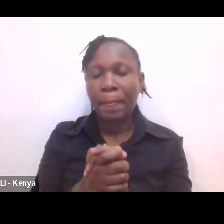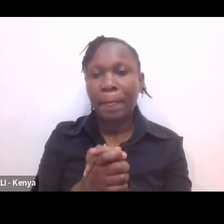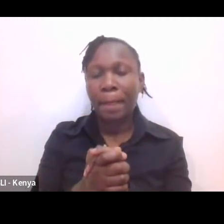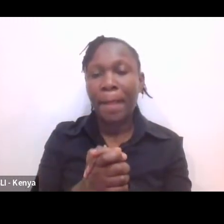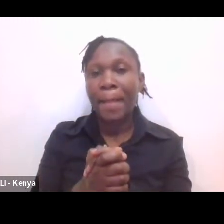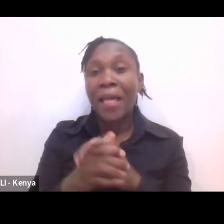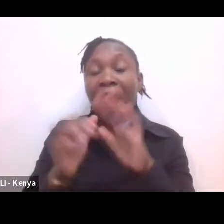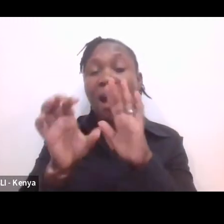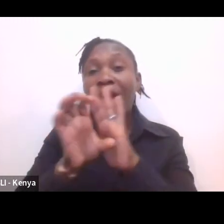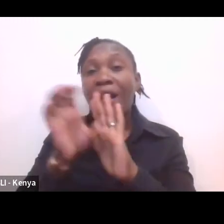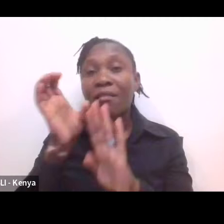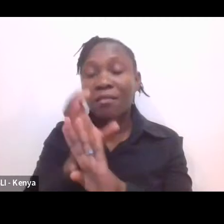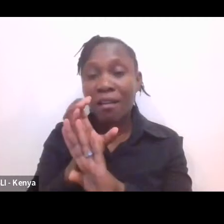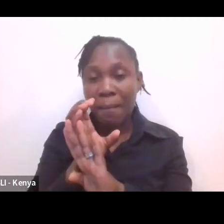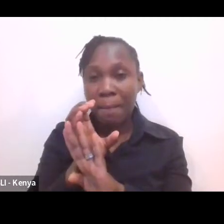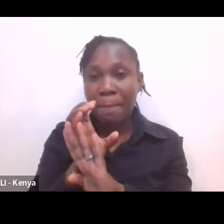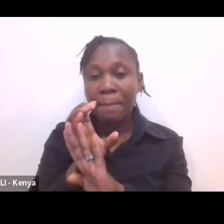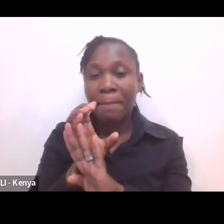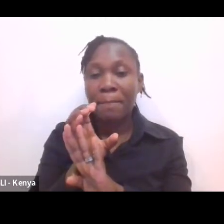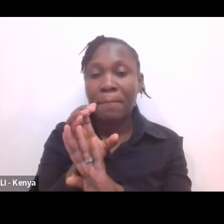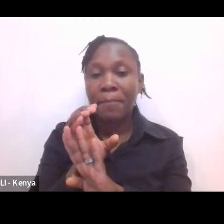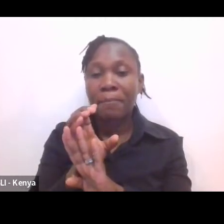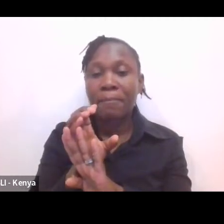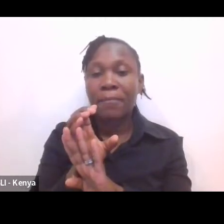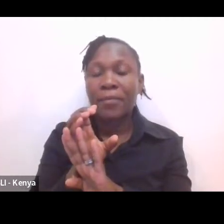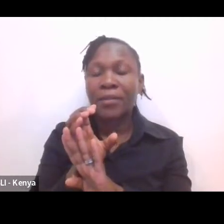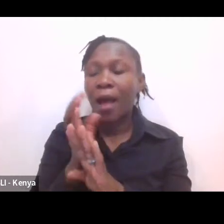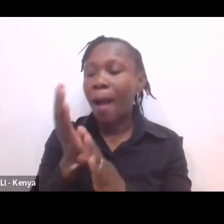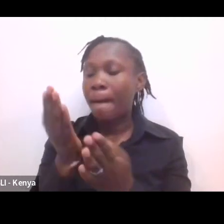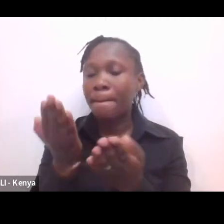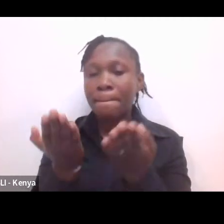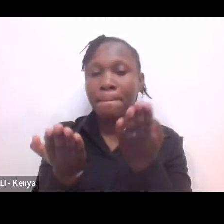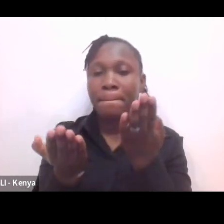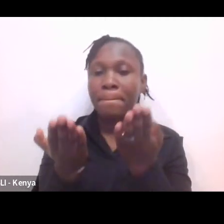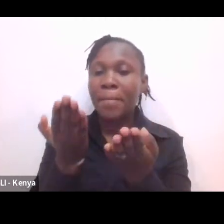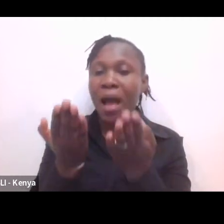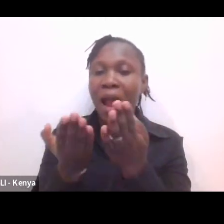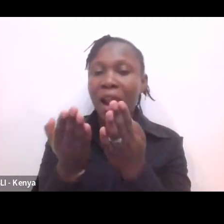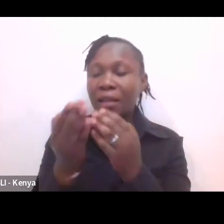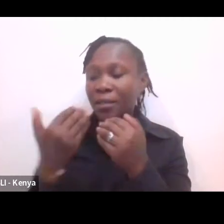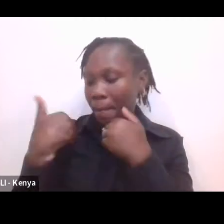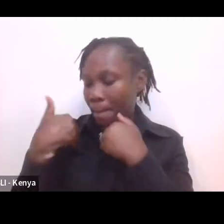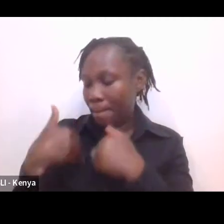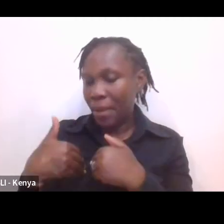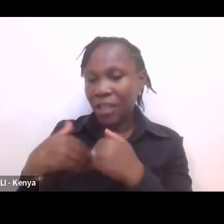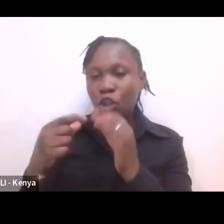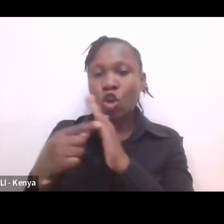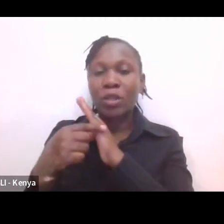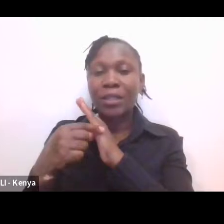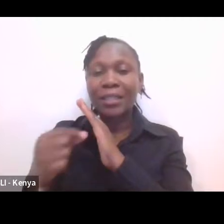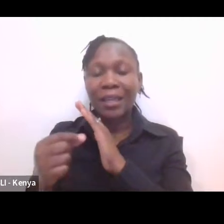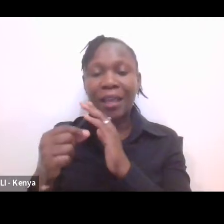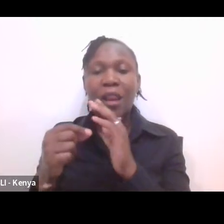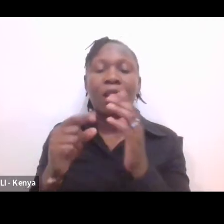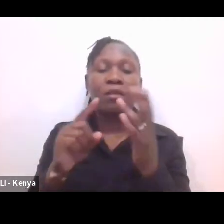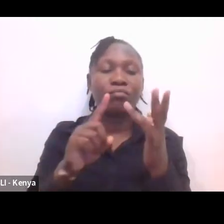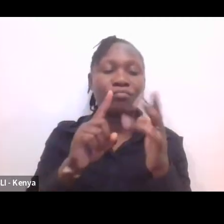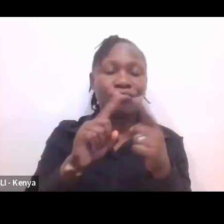Curriculum is an integrated balance of personal skills, academic skills, practical